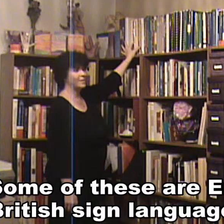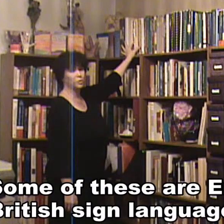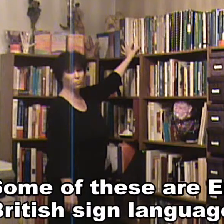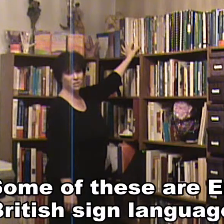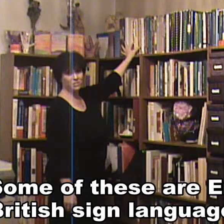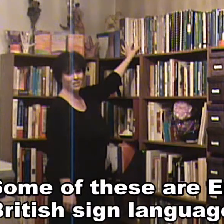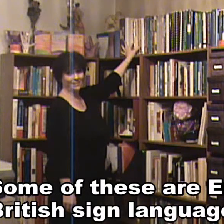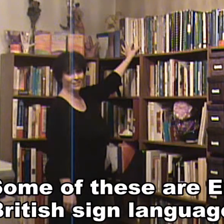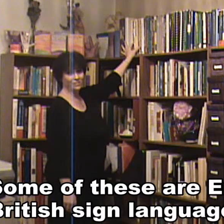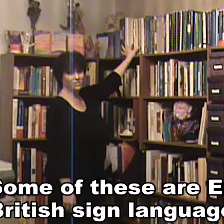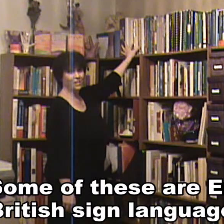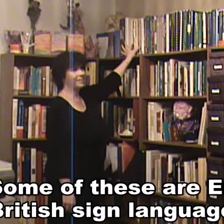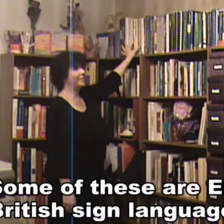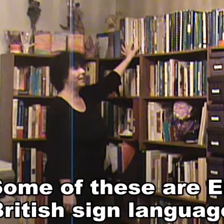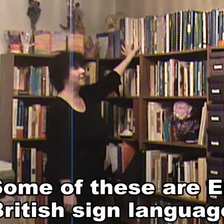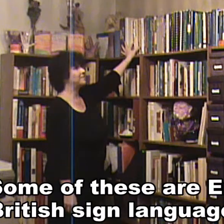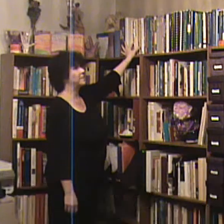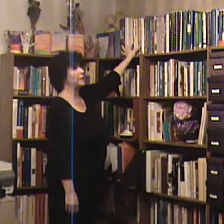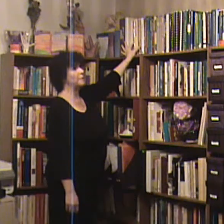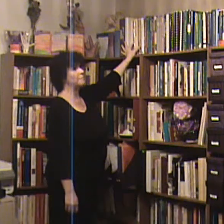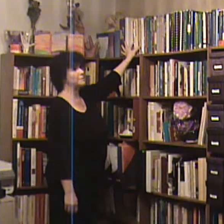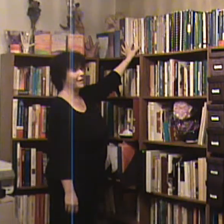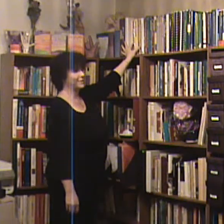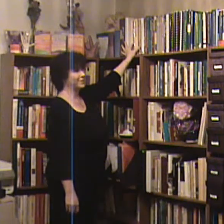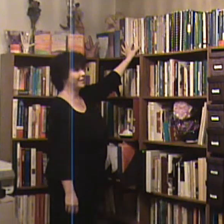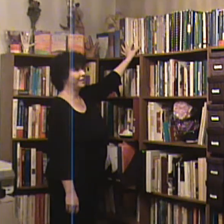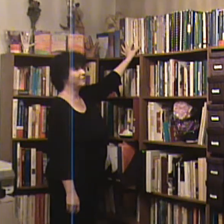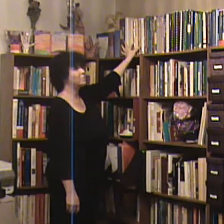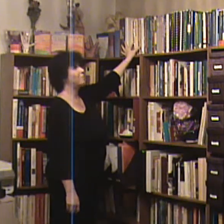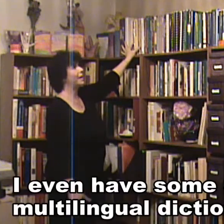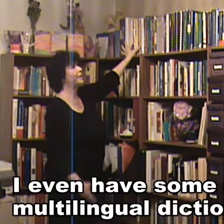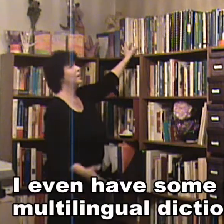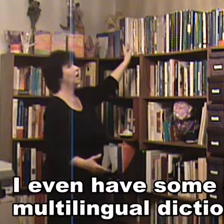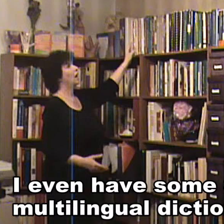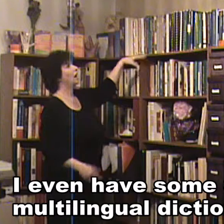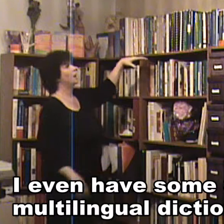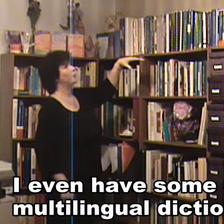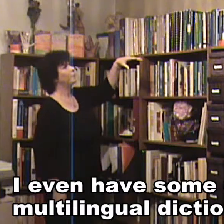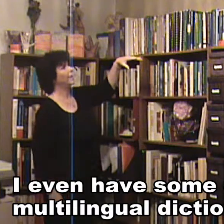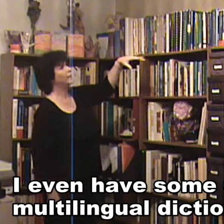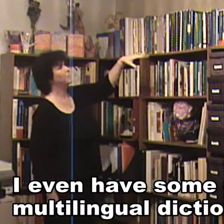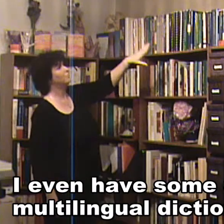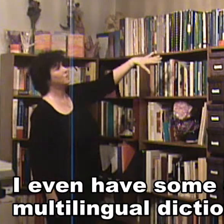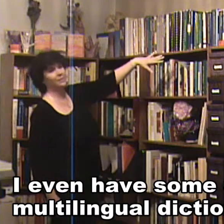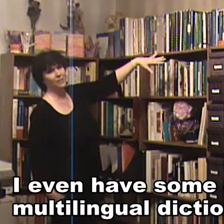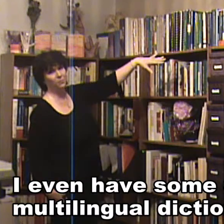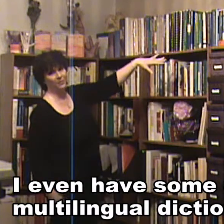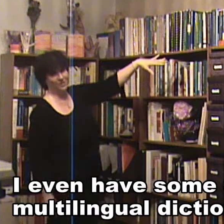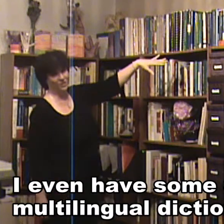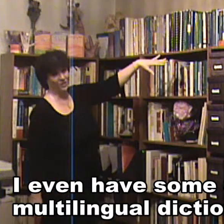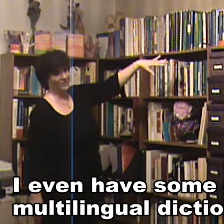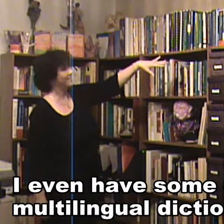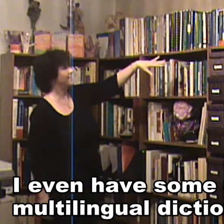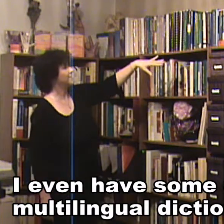these are British Sign Language, I even have some Spanish Sign Language, and multilingual dictionaries in